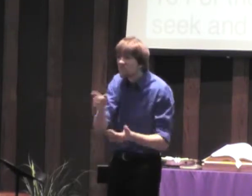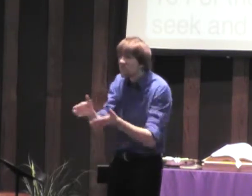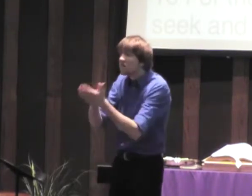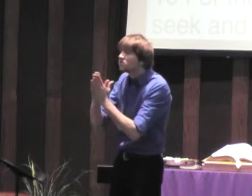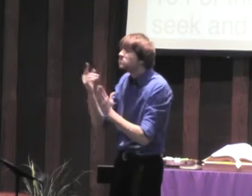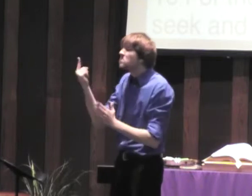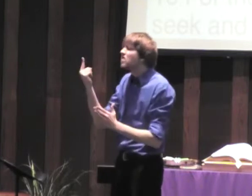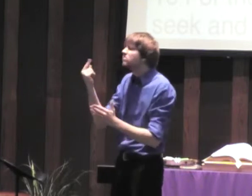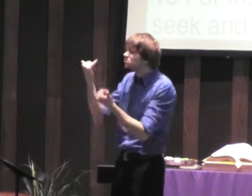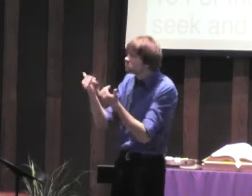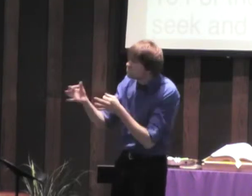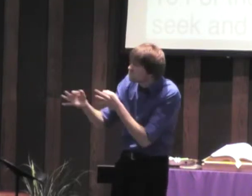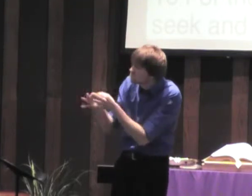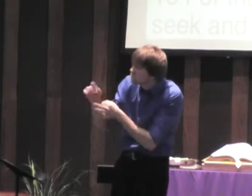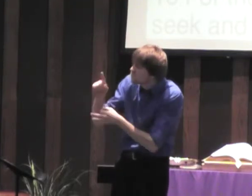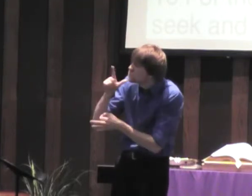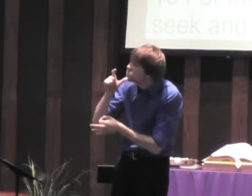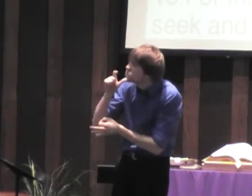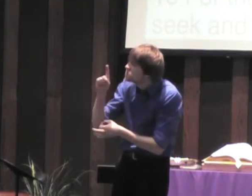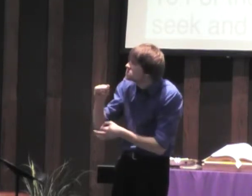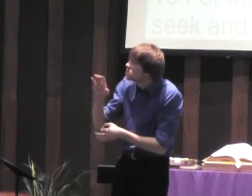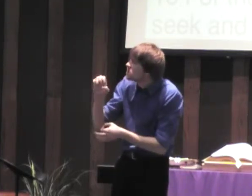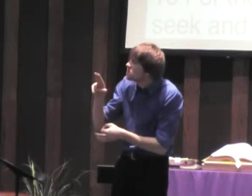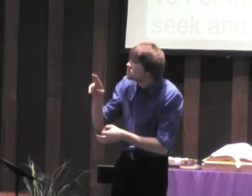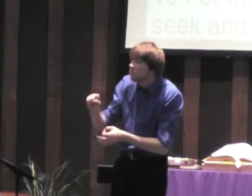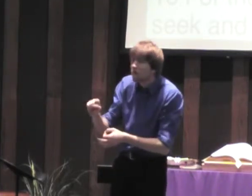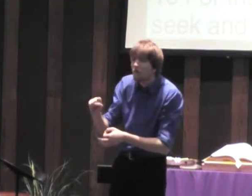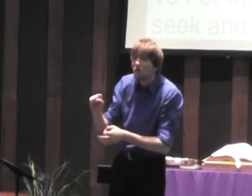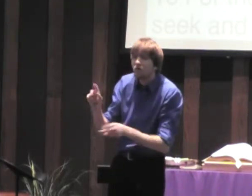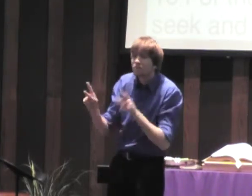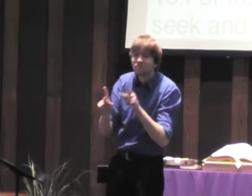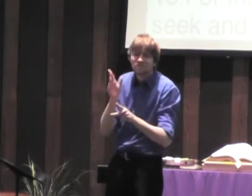trustworthy, a warm-hearted kind of guy. When they talk about Zacchaeus,